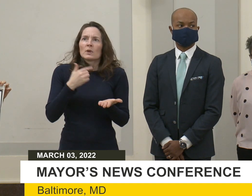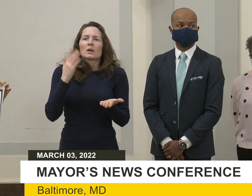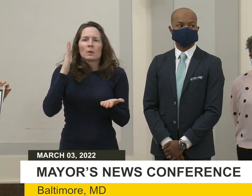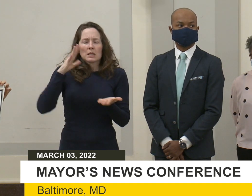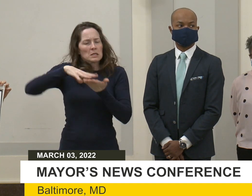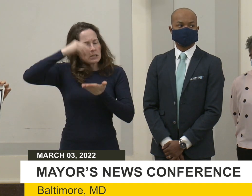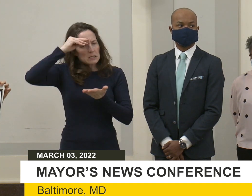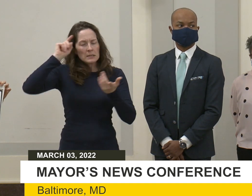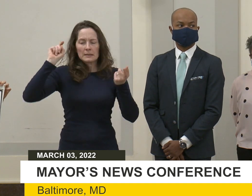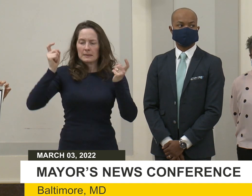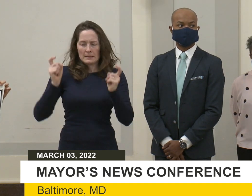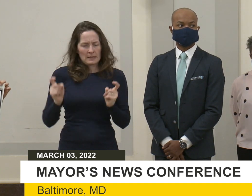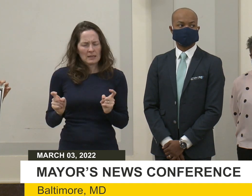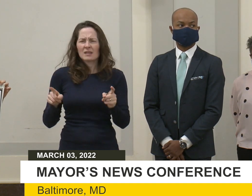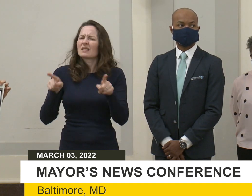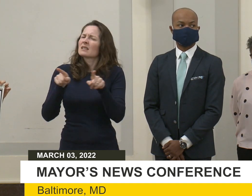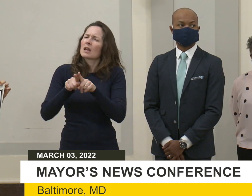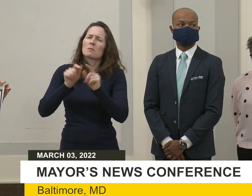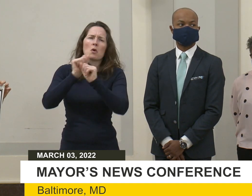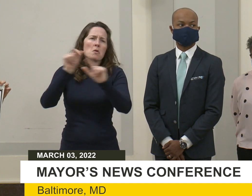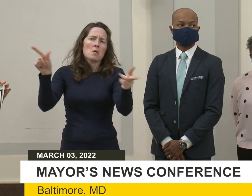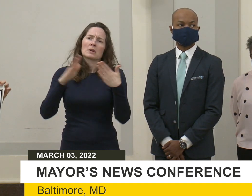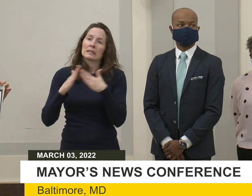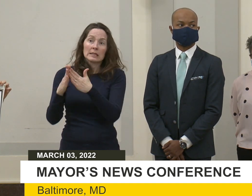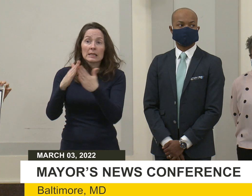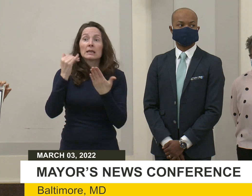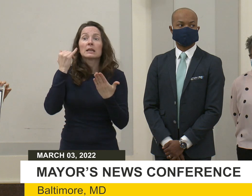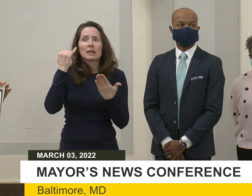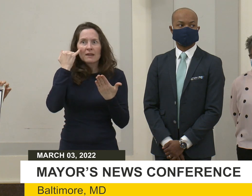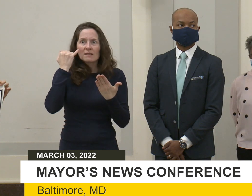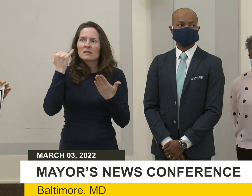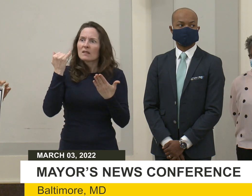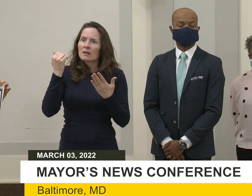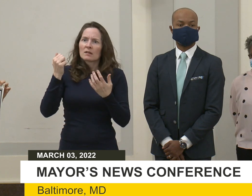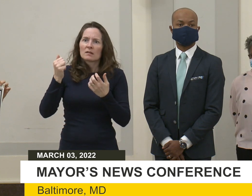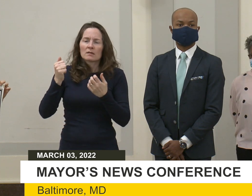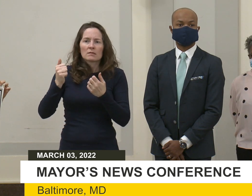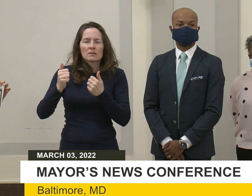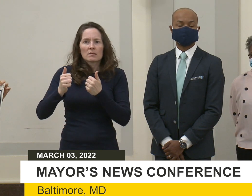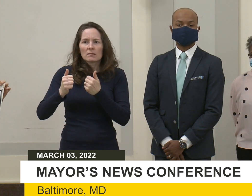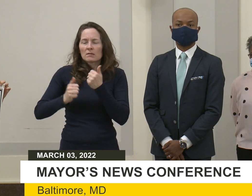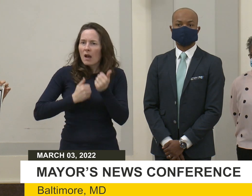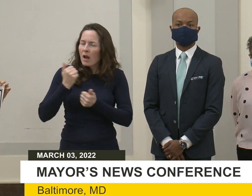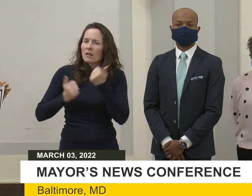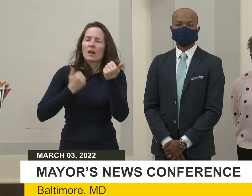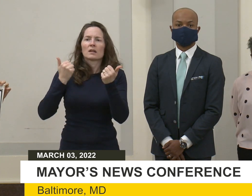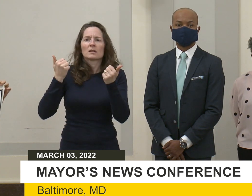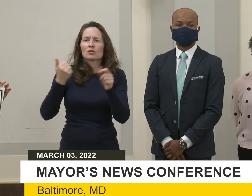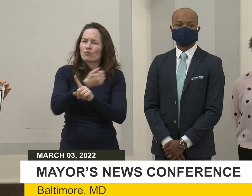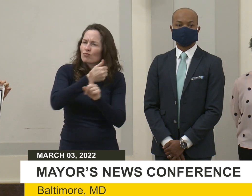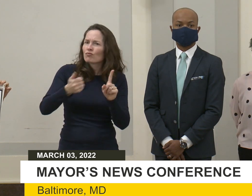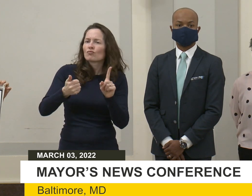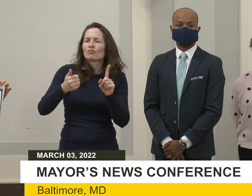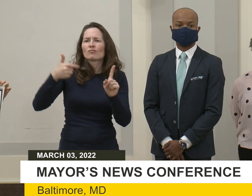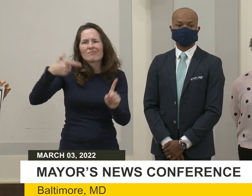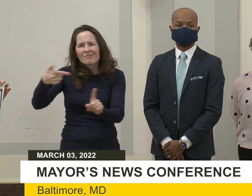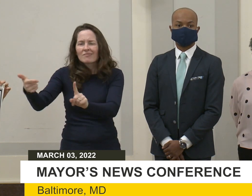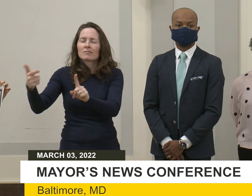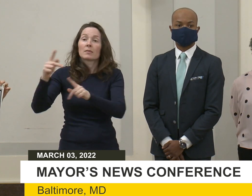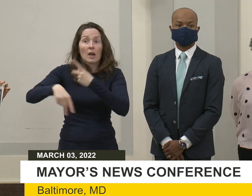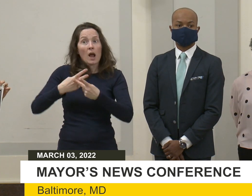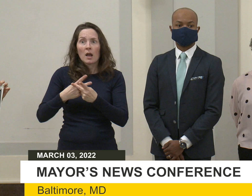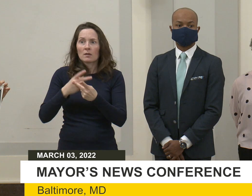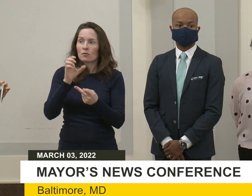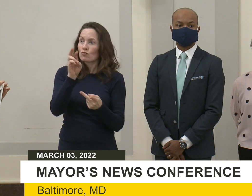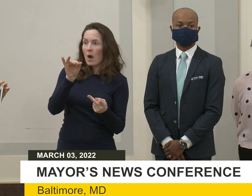across the country who is dealing with a rise in violence is doing. We all have to make adjustments to that change, but we also have to live in the